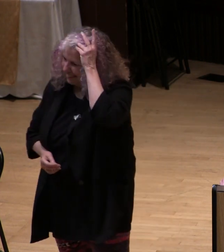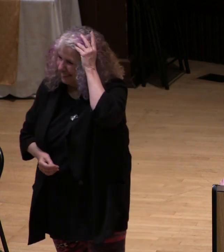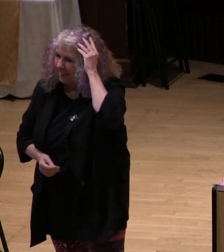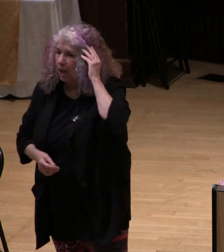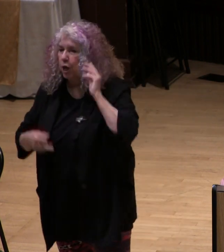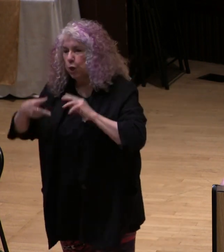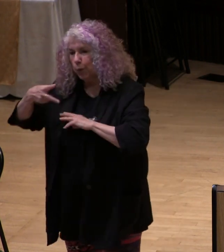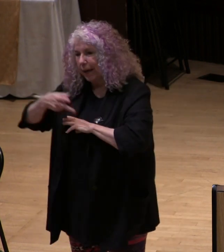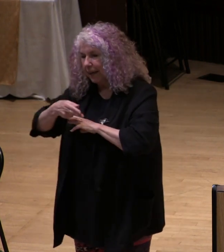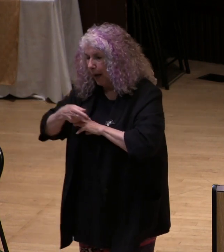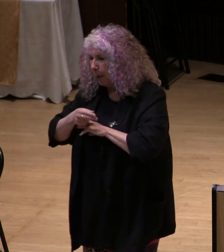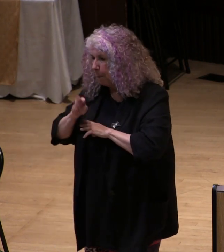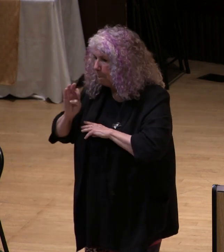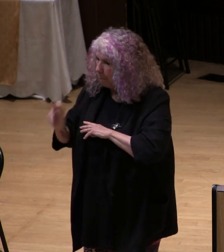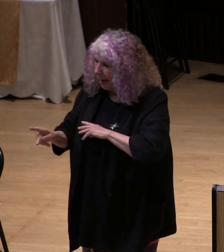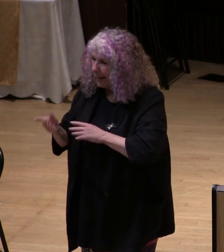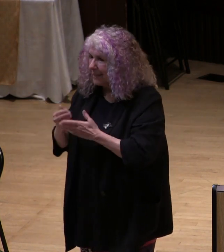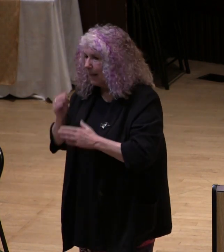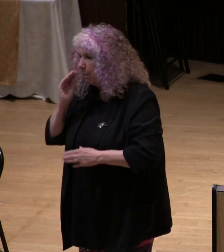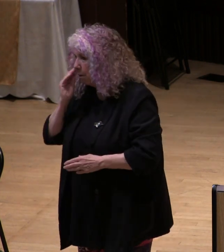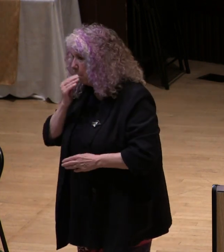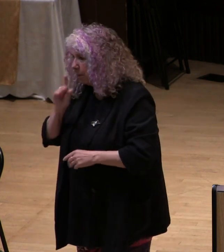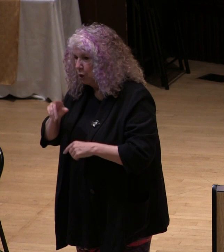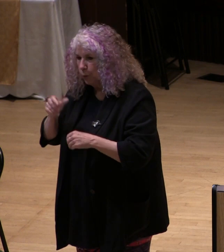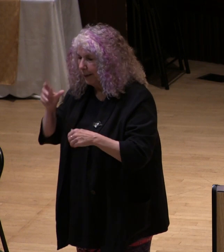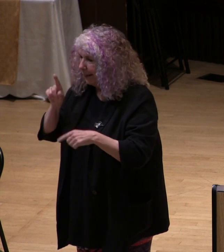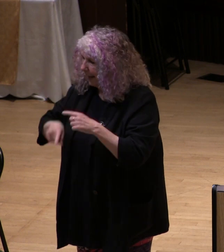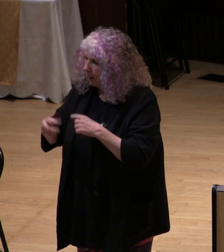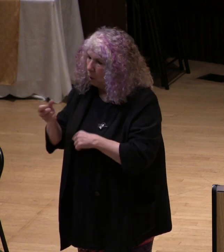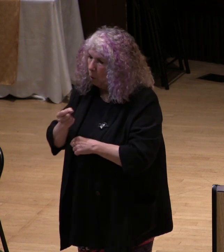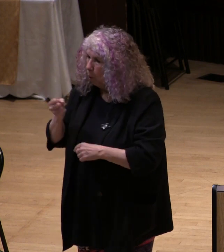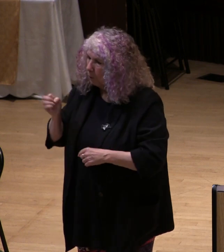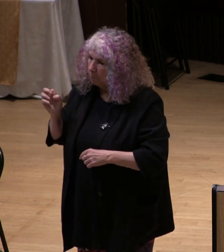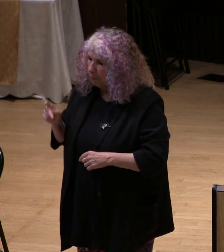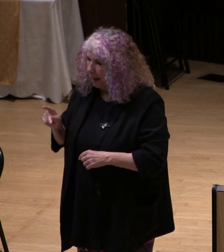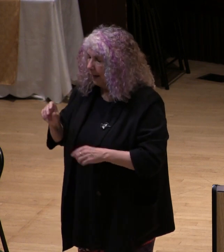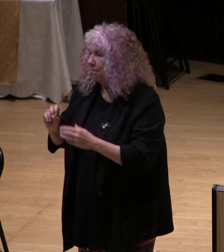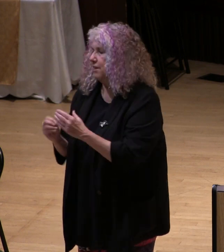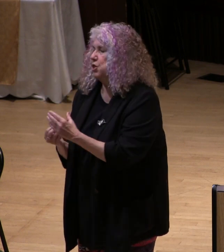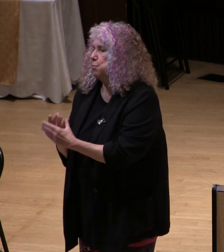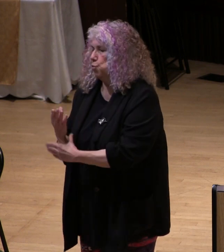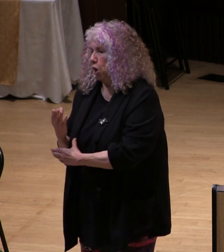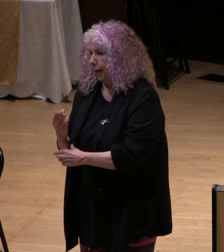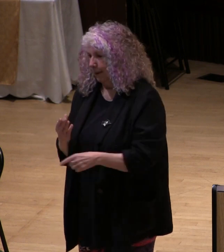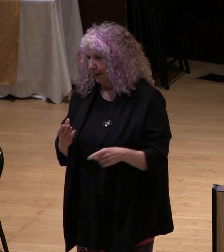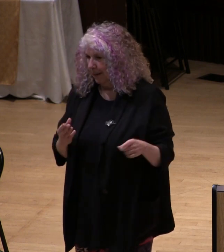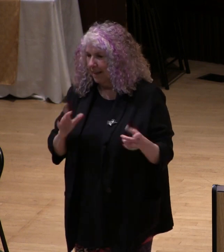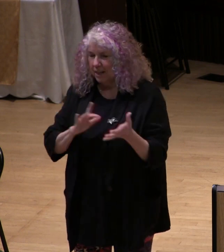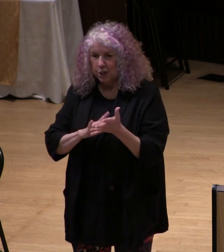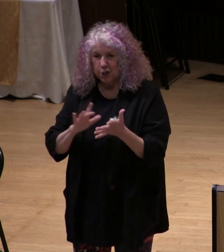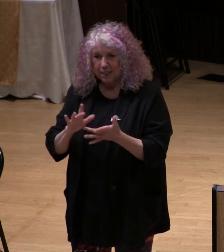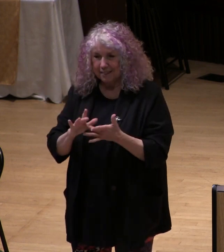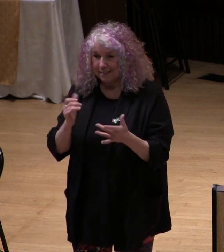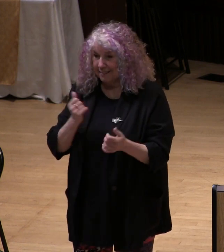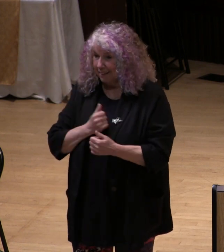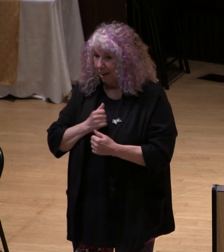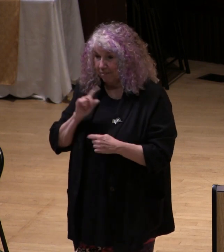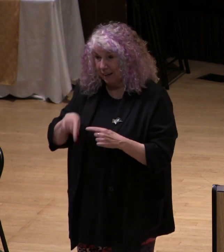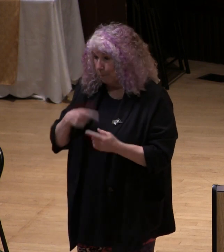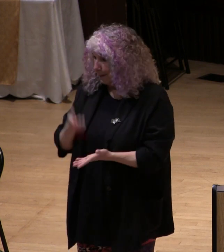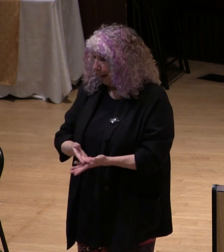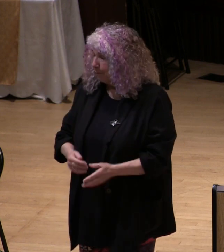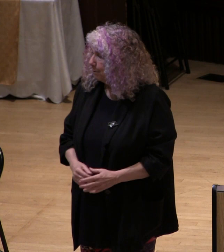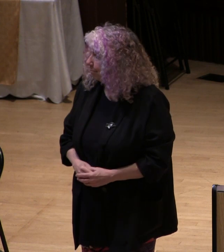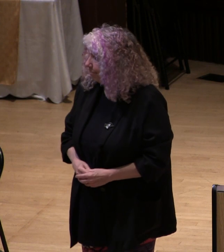can cut back some of the flowers, but you cannot hold back the spring. And Jesus' love can also not be